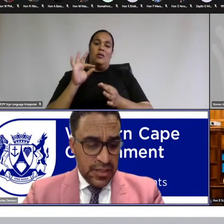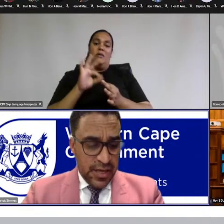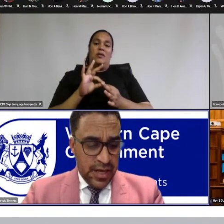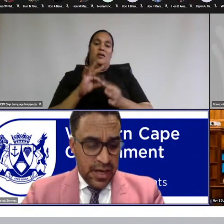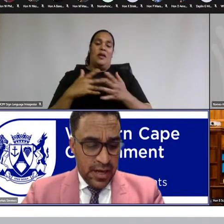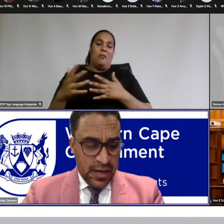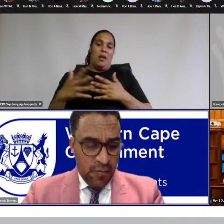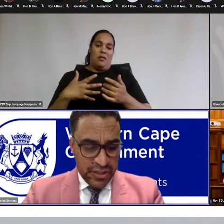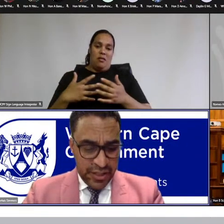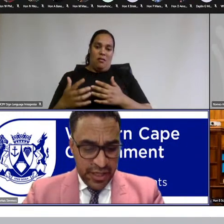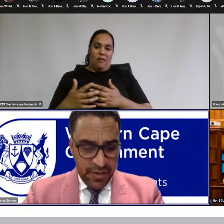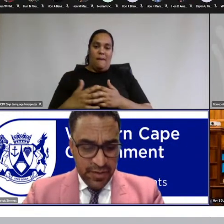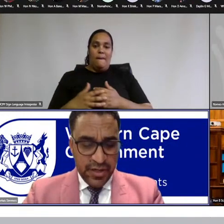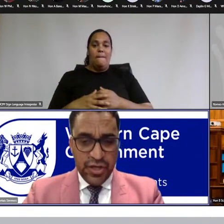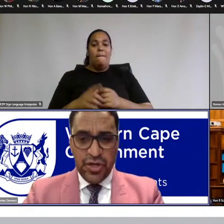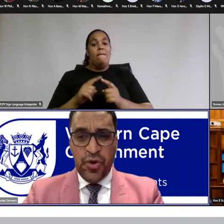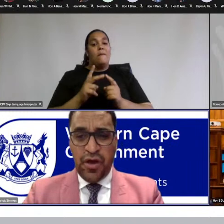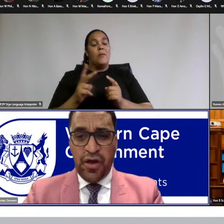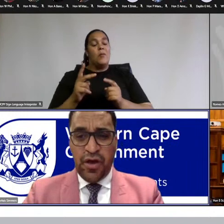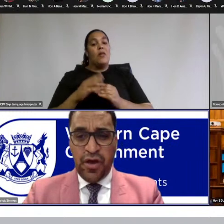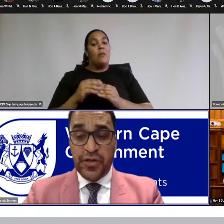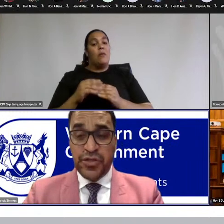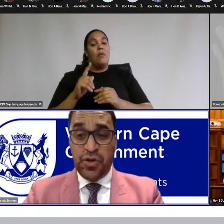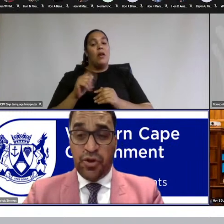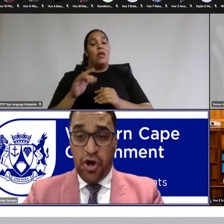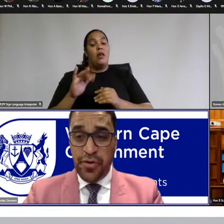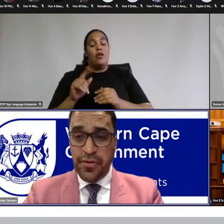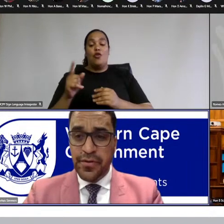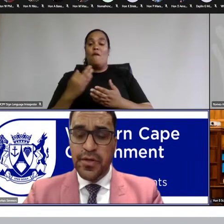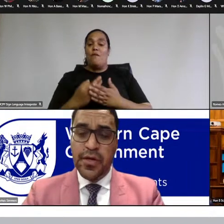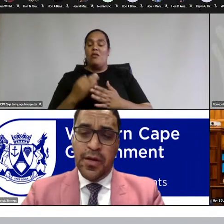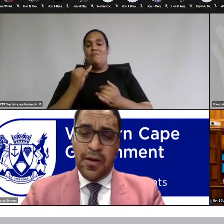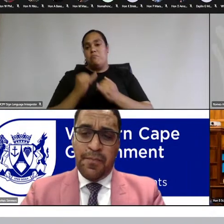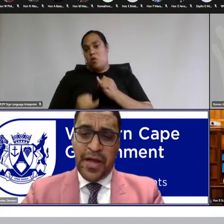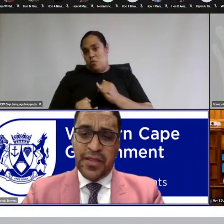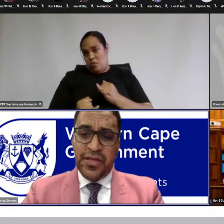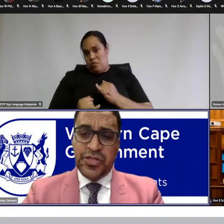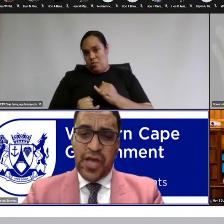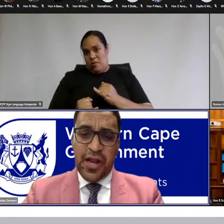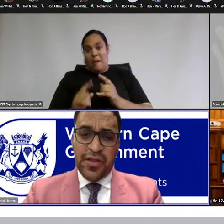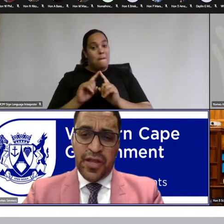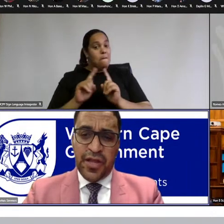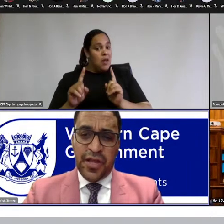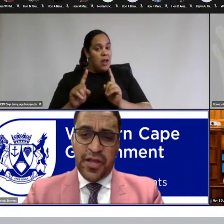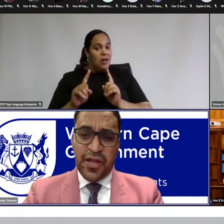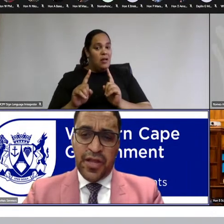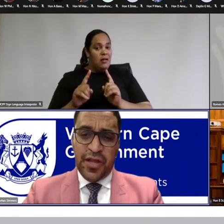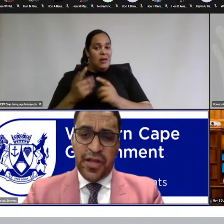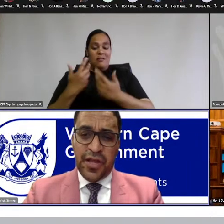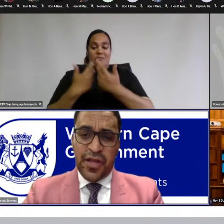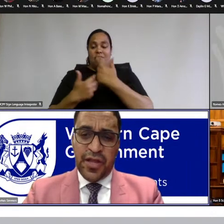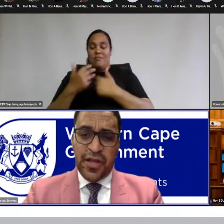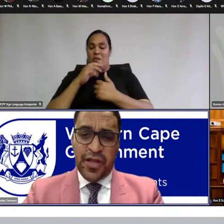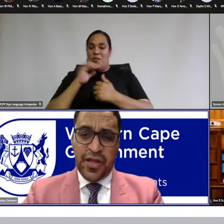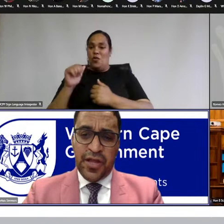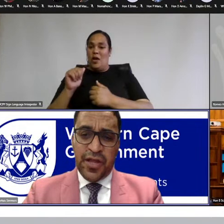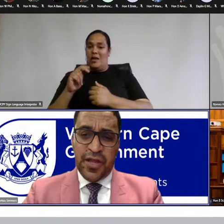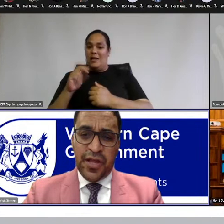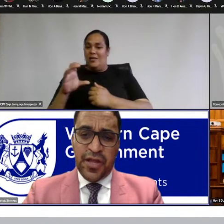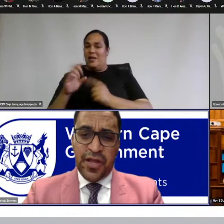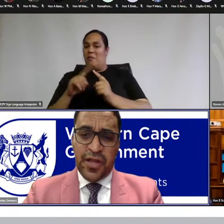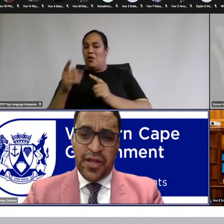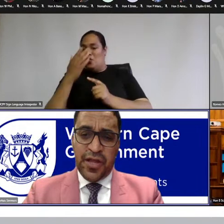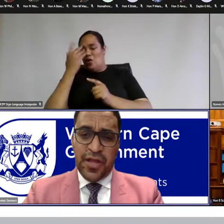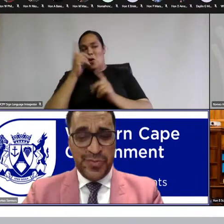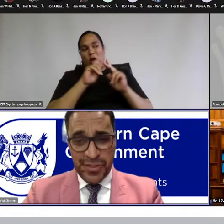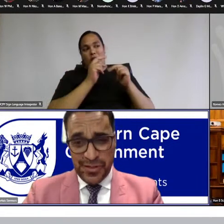matters. Once again, Member Lily, you have your facts totally wrong. But it's telling that you are in the ANC, but you don't know what your national